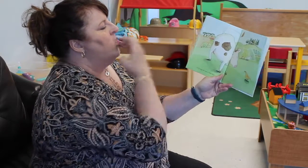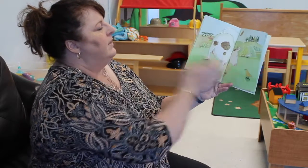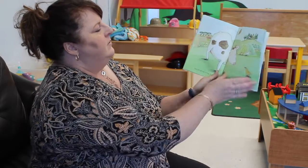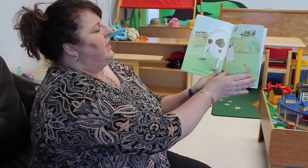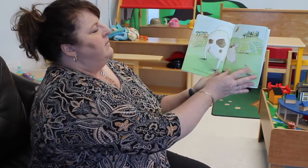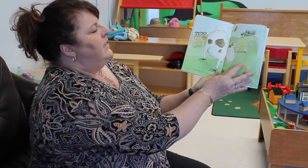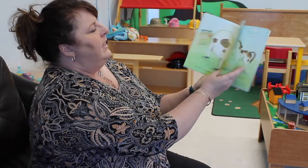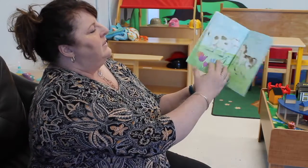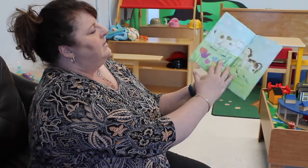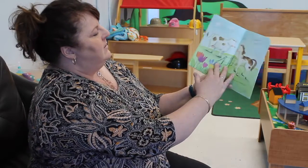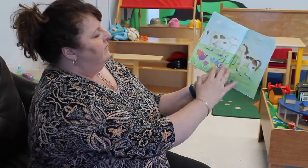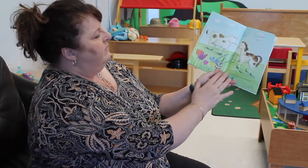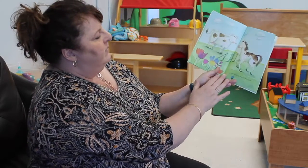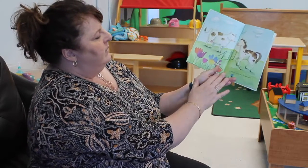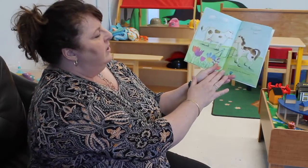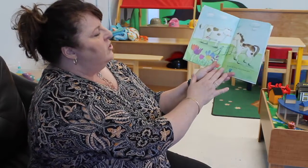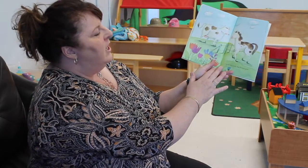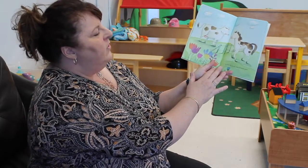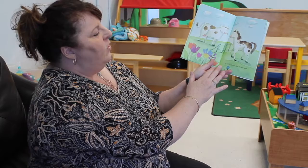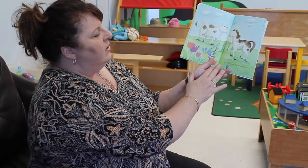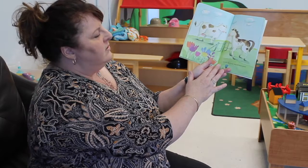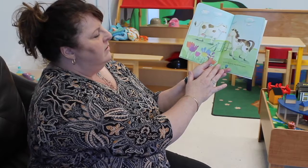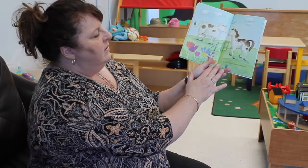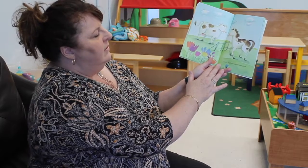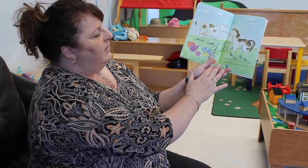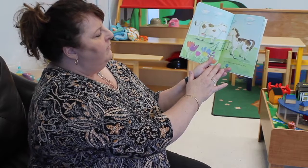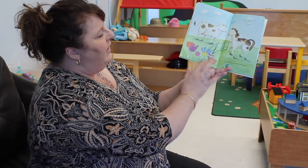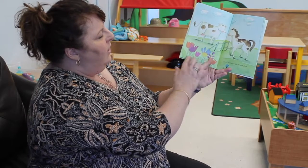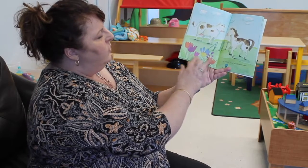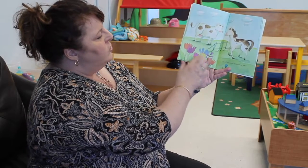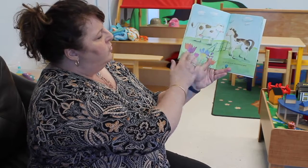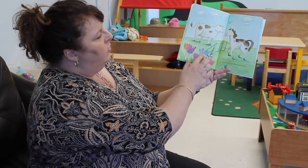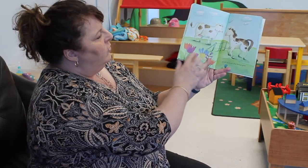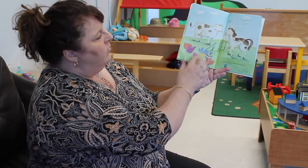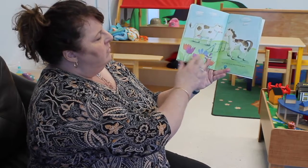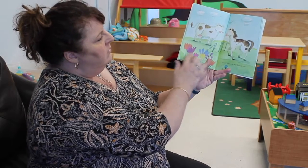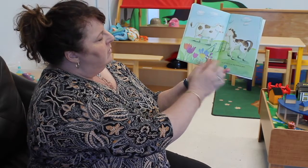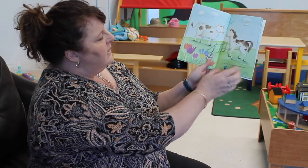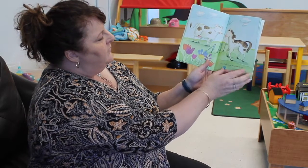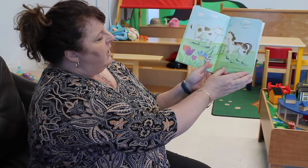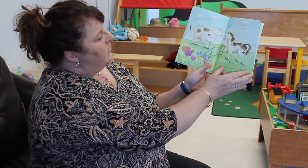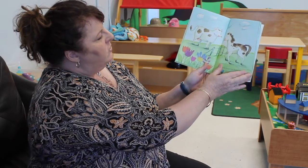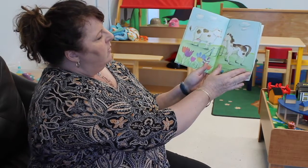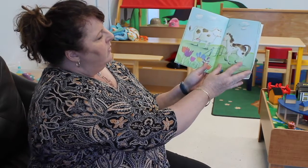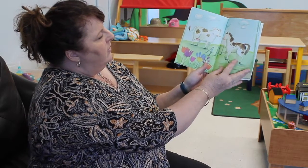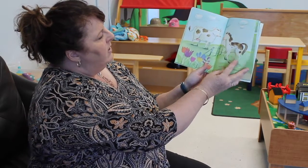Let's see what happens next. To tell the horse that the flowers grew. Lots of flowers growing there in that